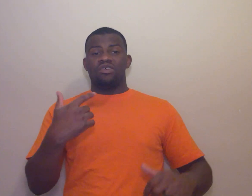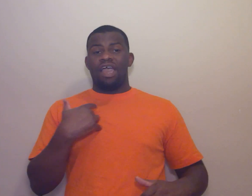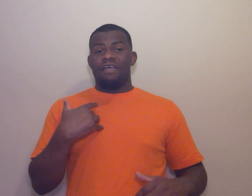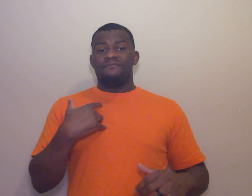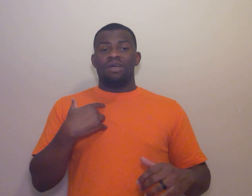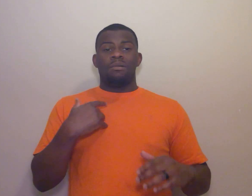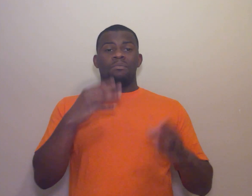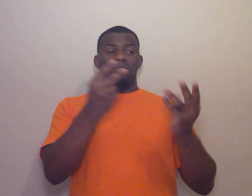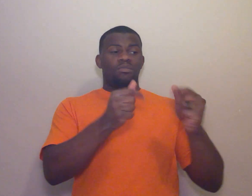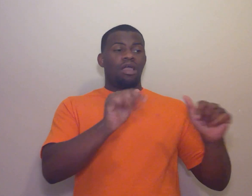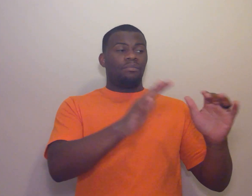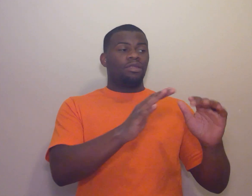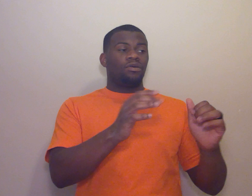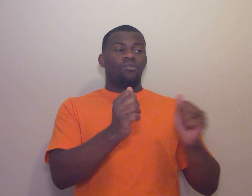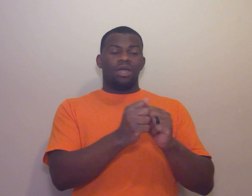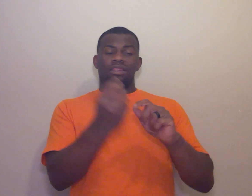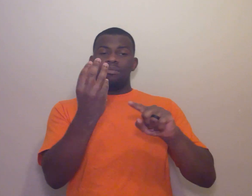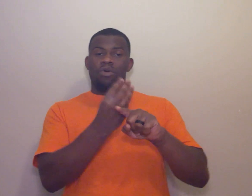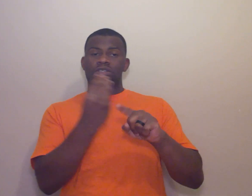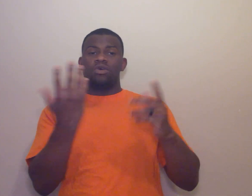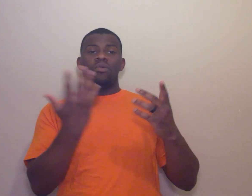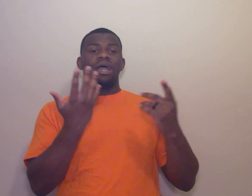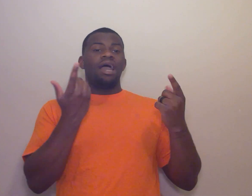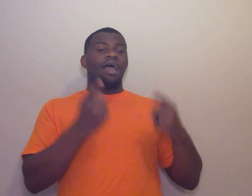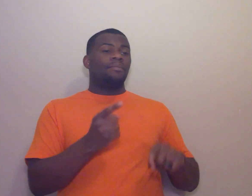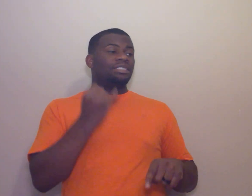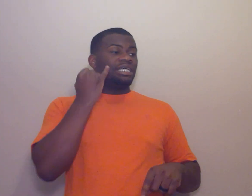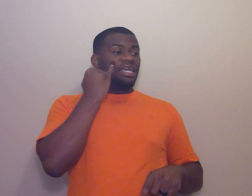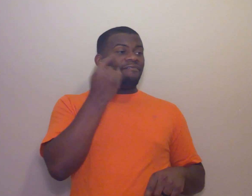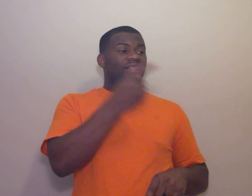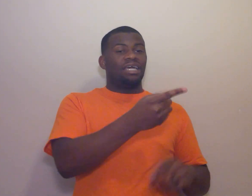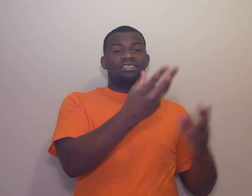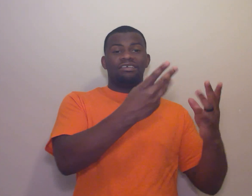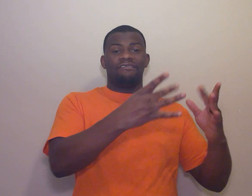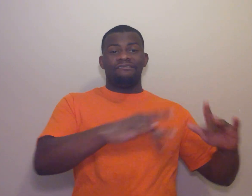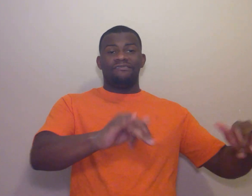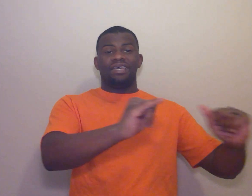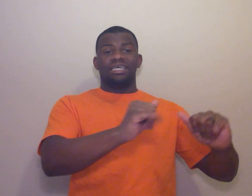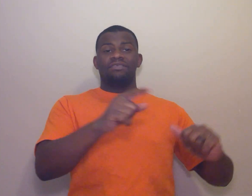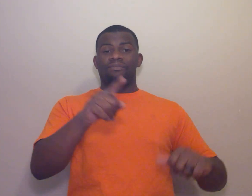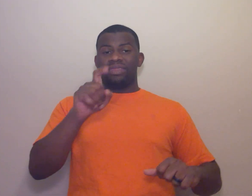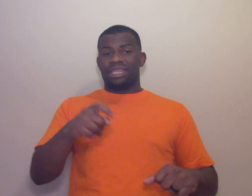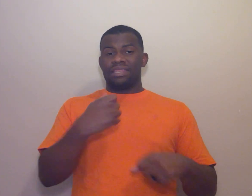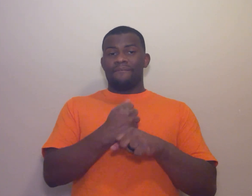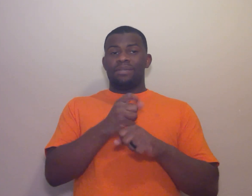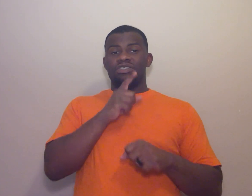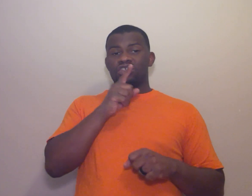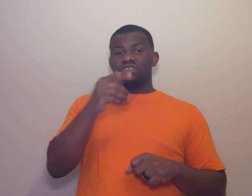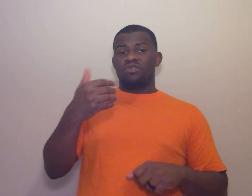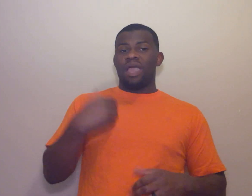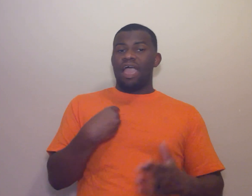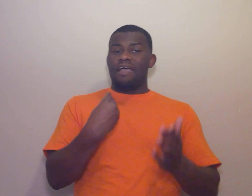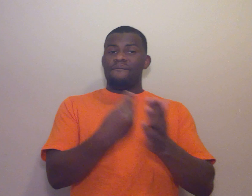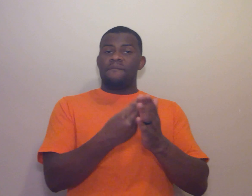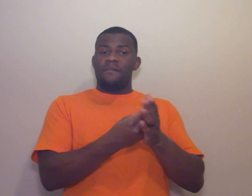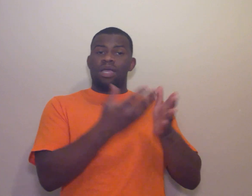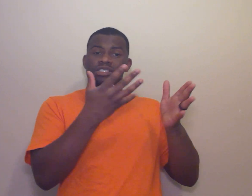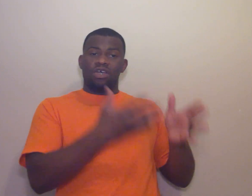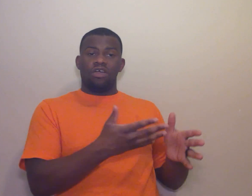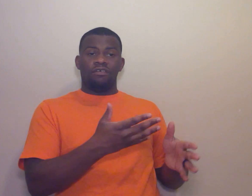happens when the property is vacant? You need to make sure you have reserves in the event of vacancy, so you can continue to keep those mortgage